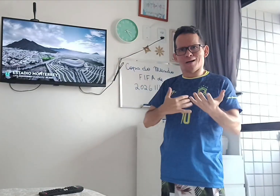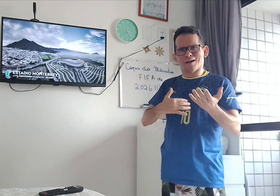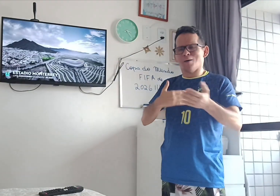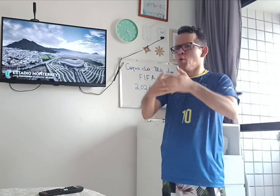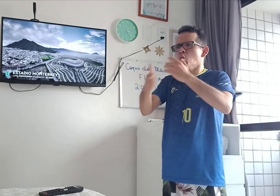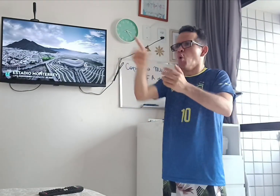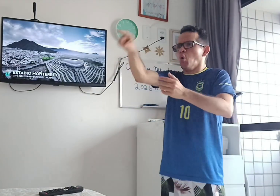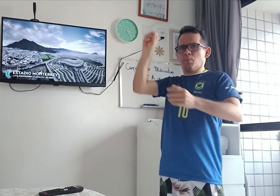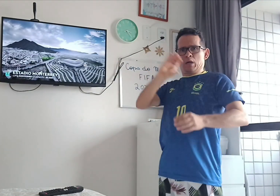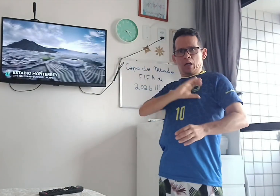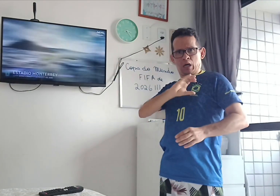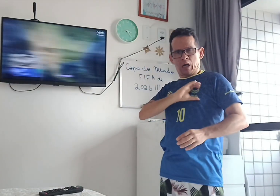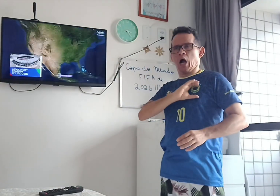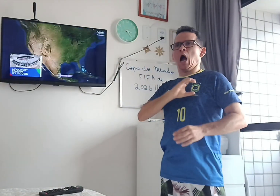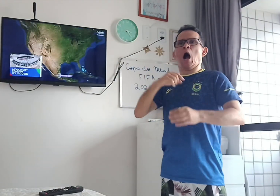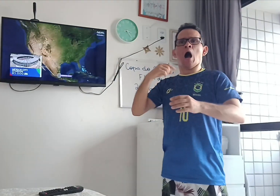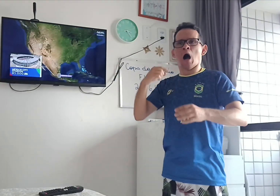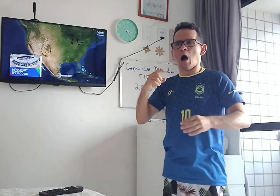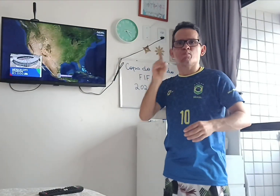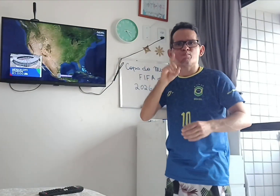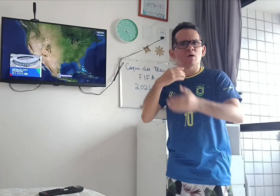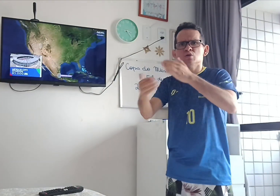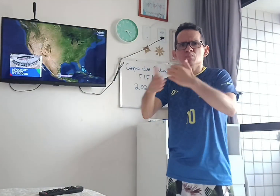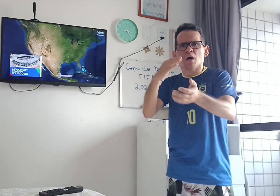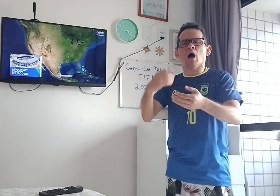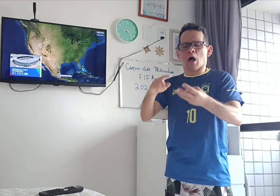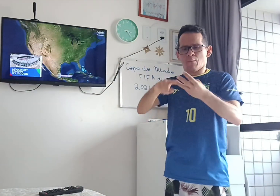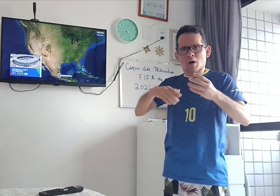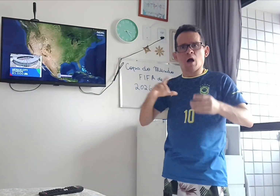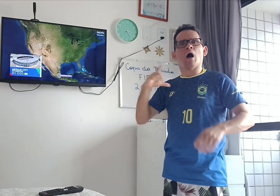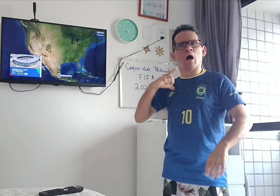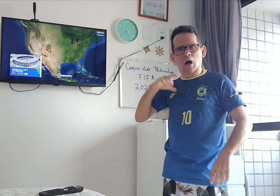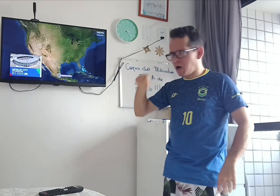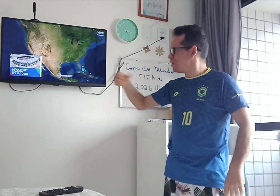here. Mexico City Stadium, capacity